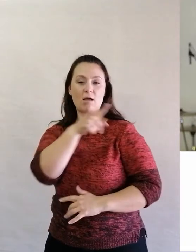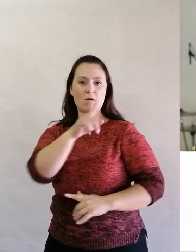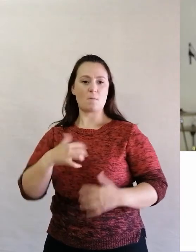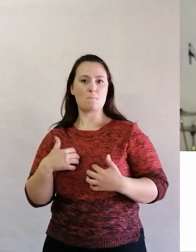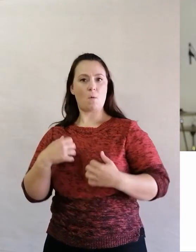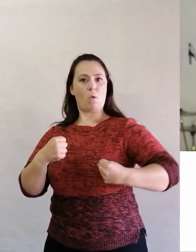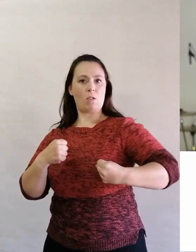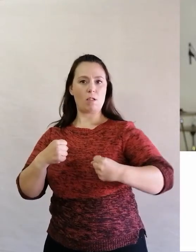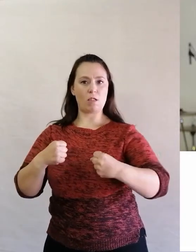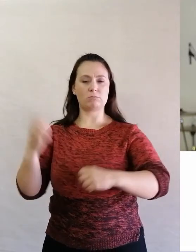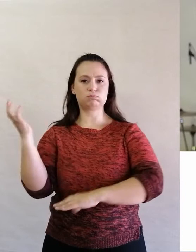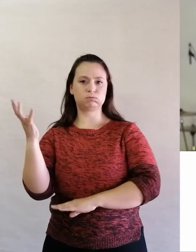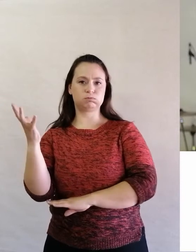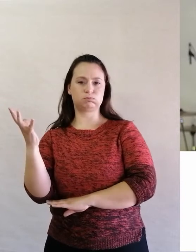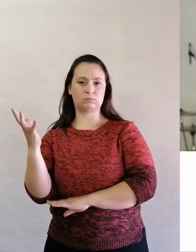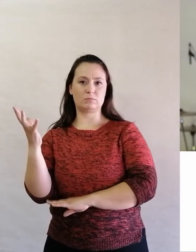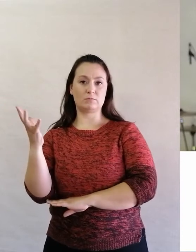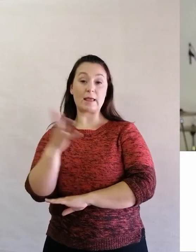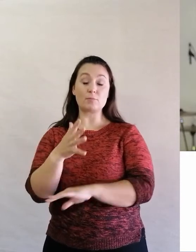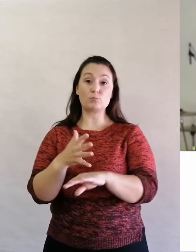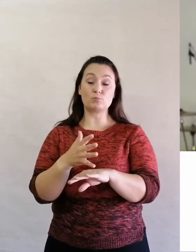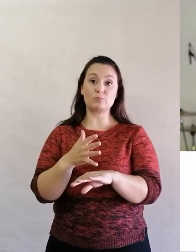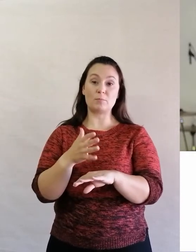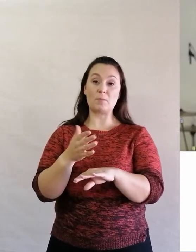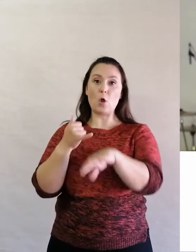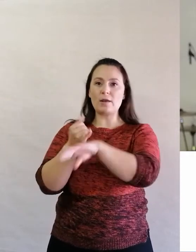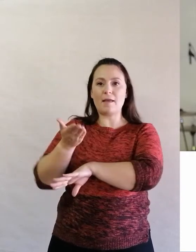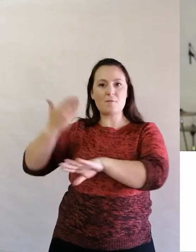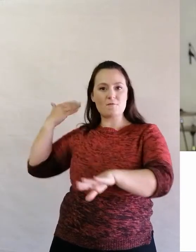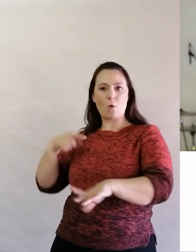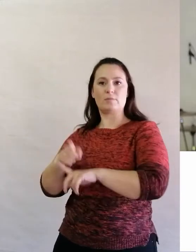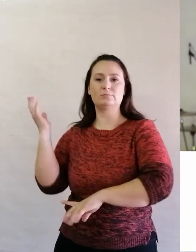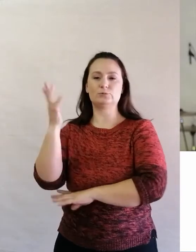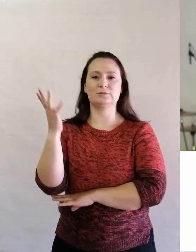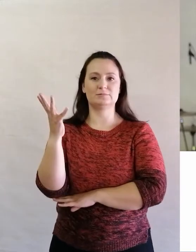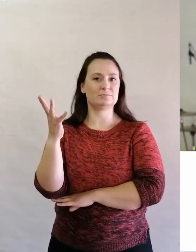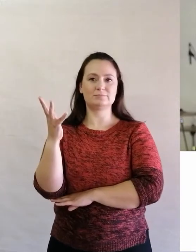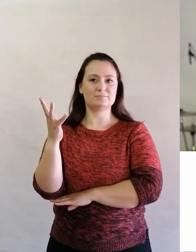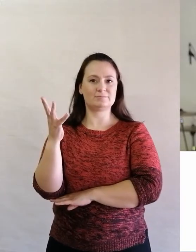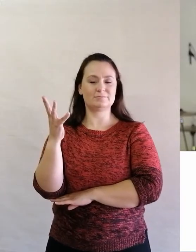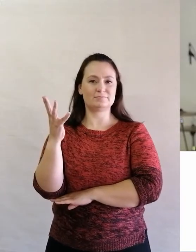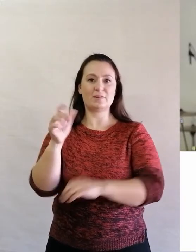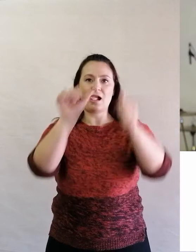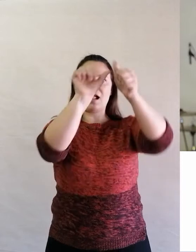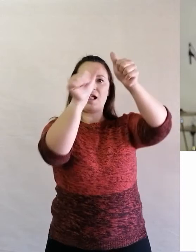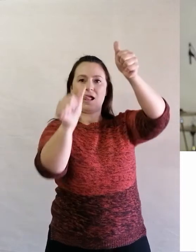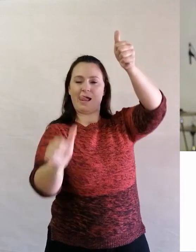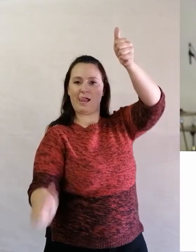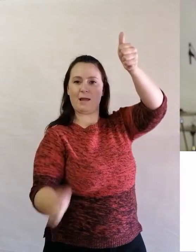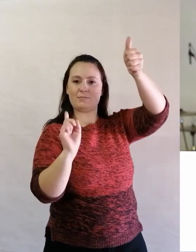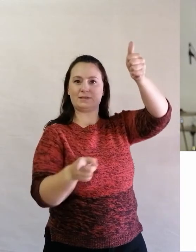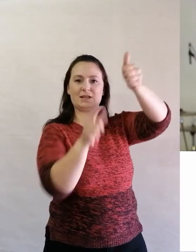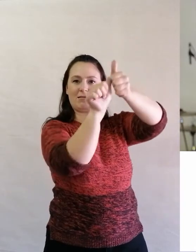on, or earlier on, had preached most of the sermons. So let's use Peter. No, there's no hierarchy in the kingdom. And